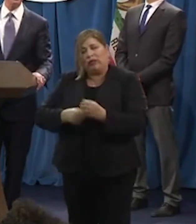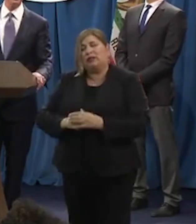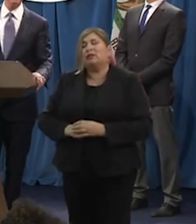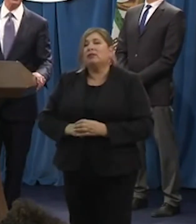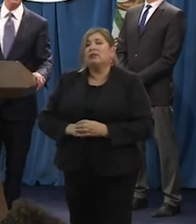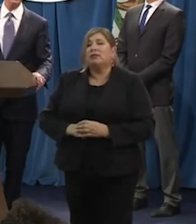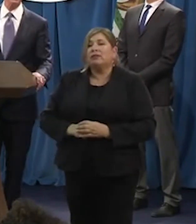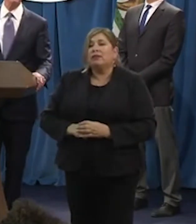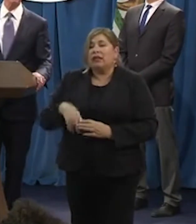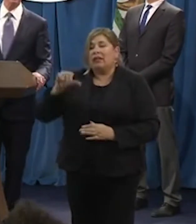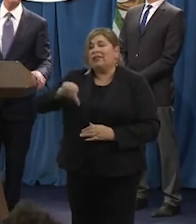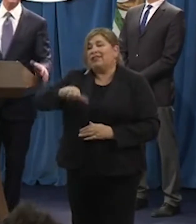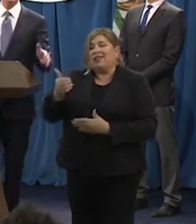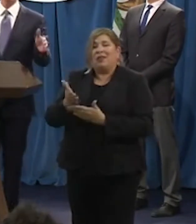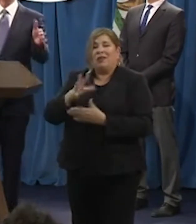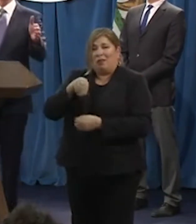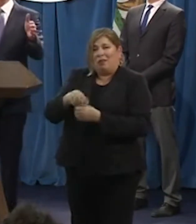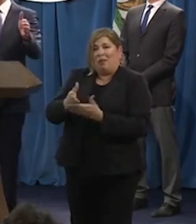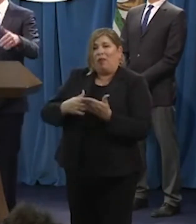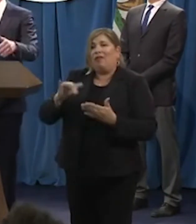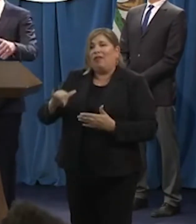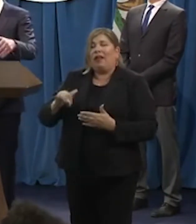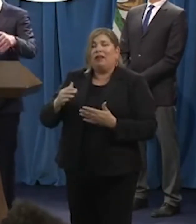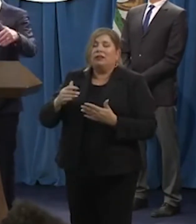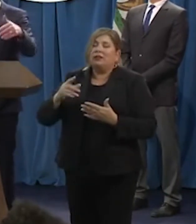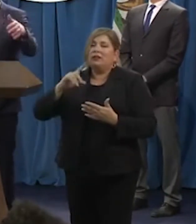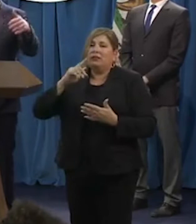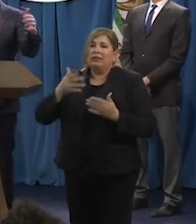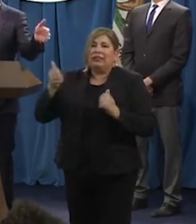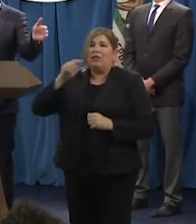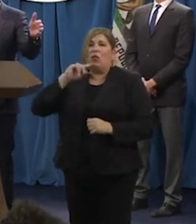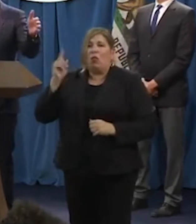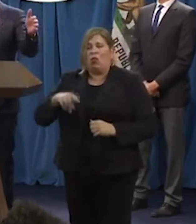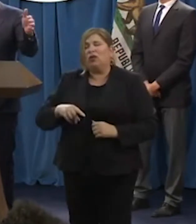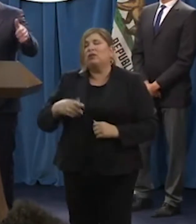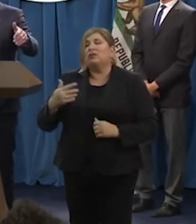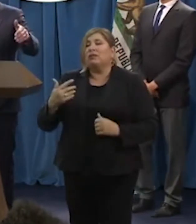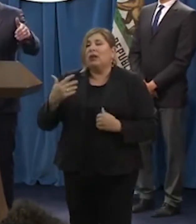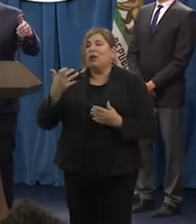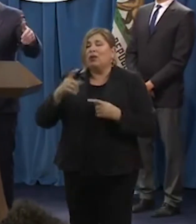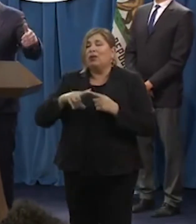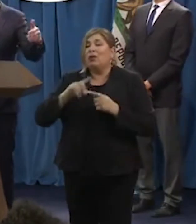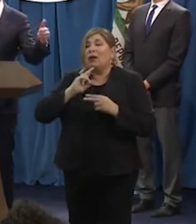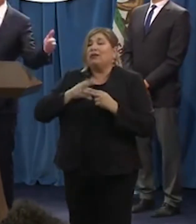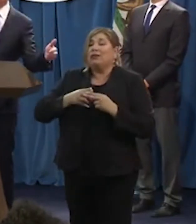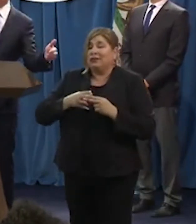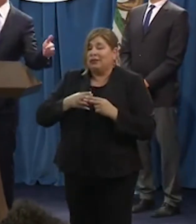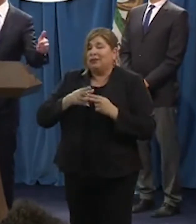part of that executive order. I can continue, but want to just highlight